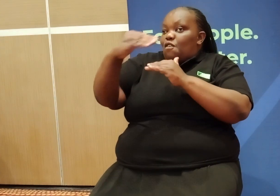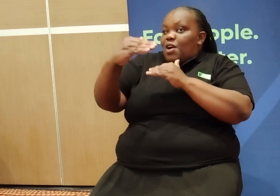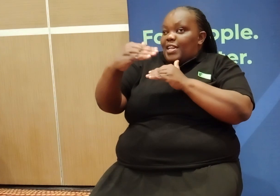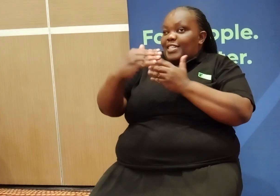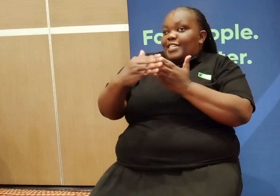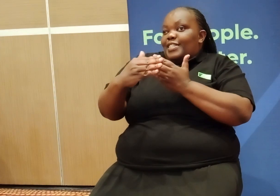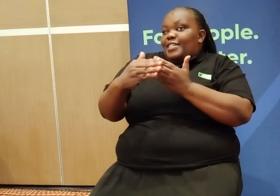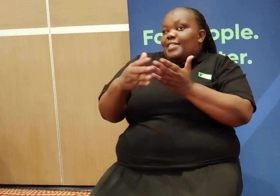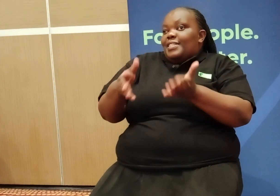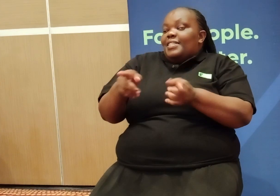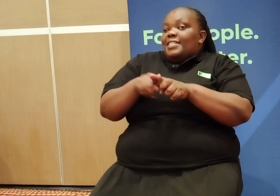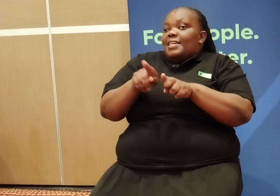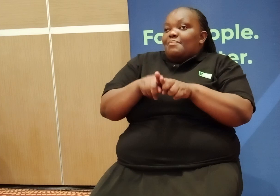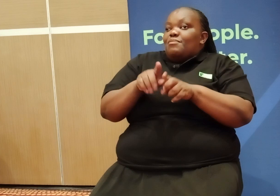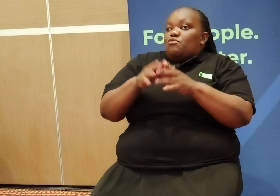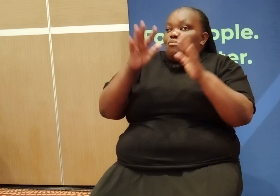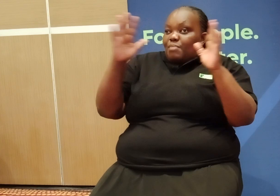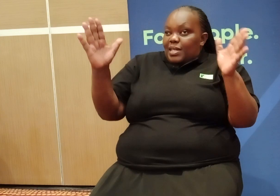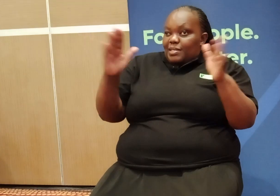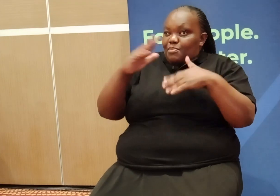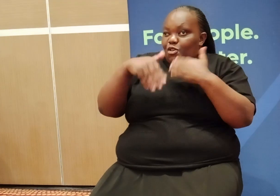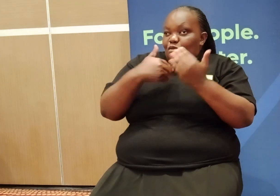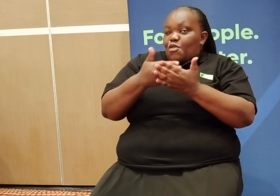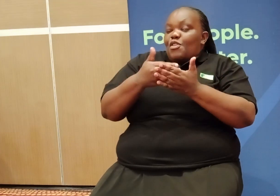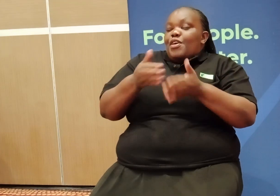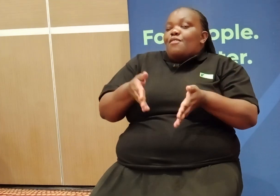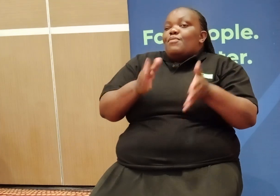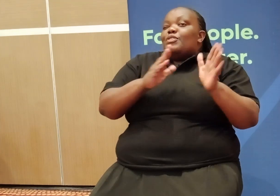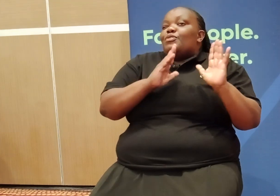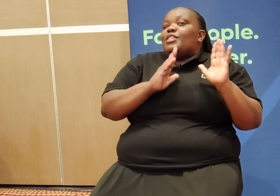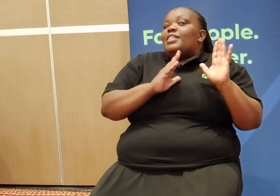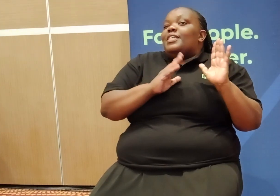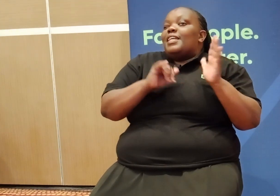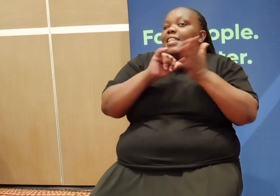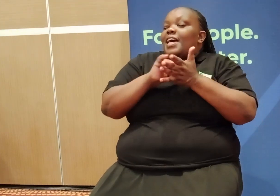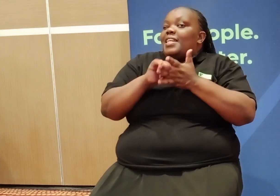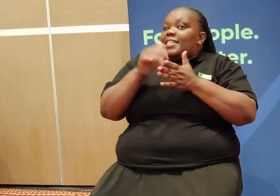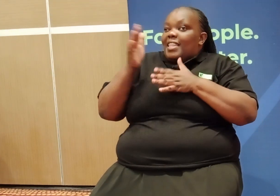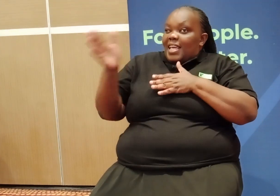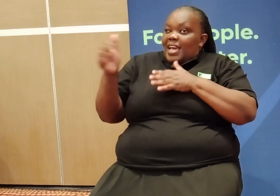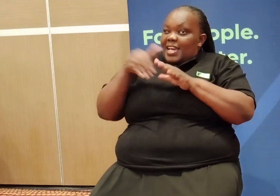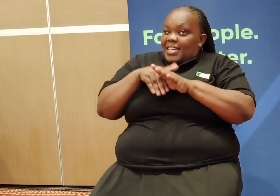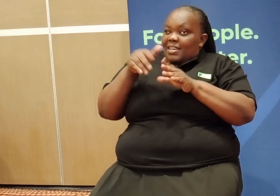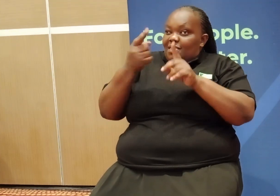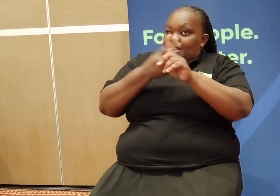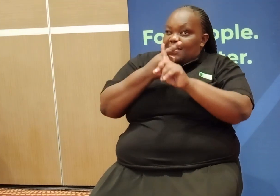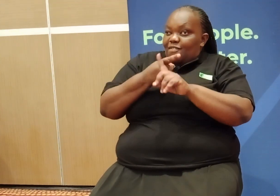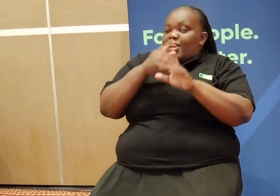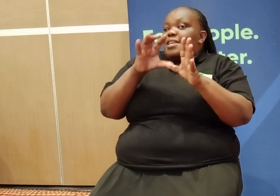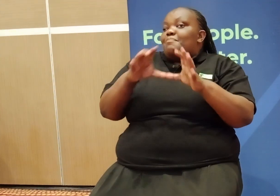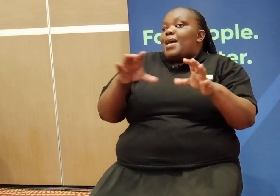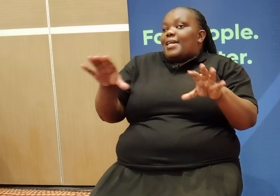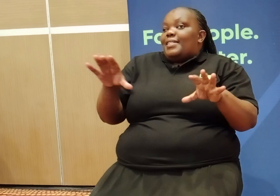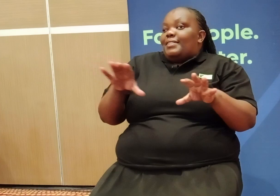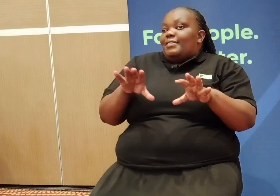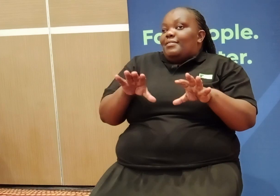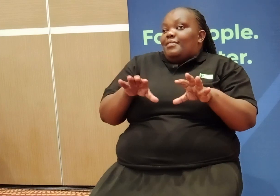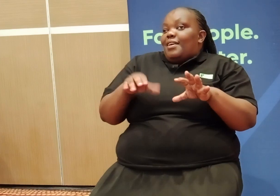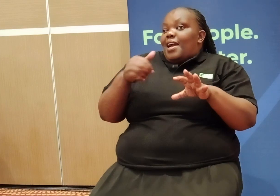are gearing up to maximize on all the opportunities that are available in our various markets. We have in place